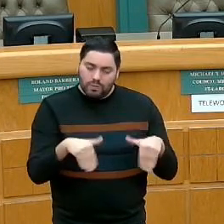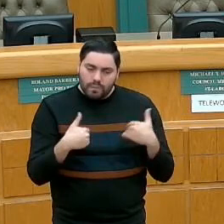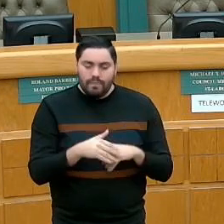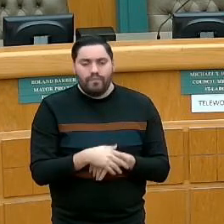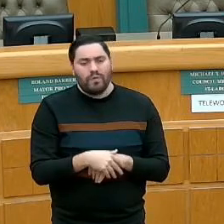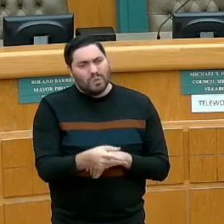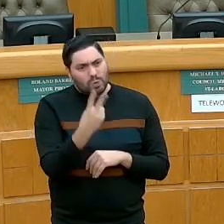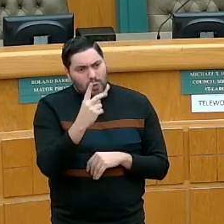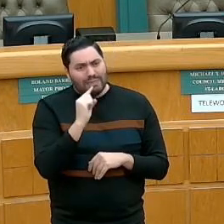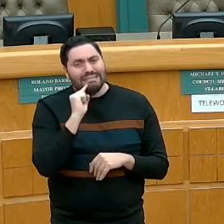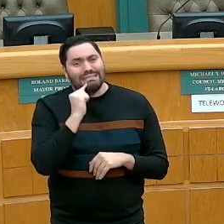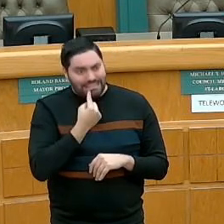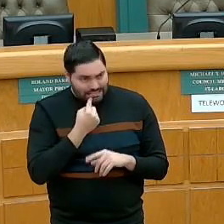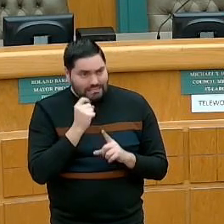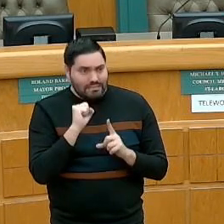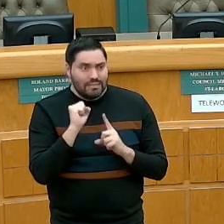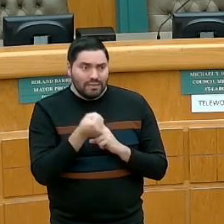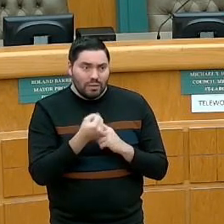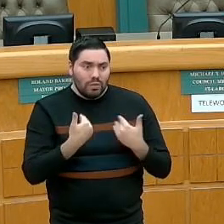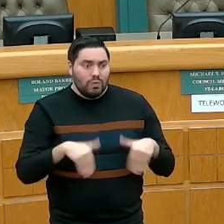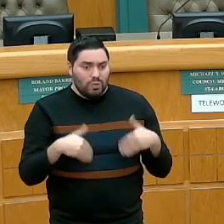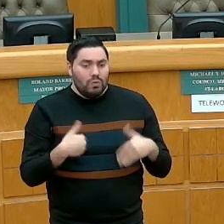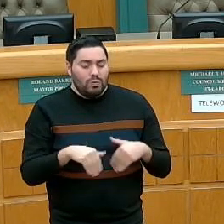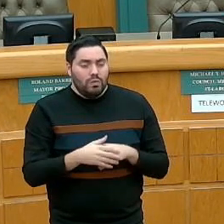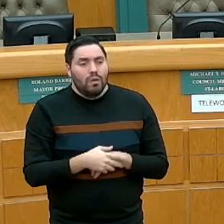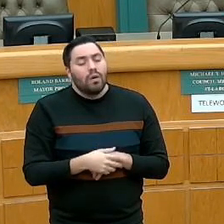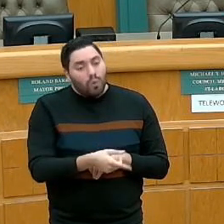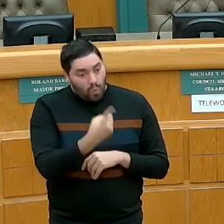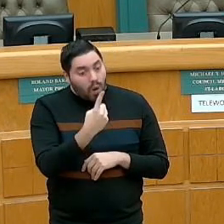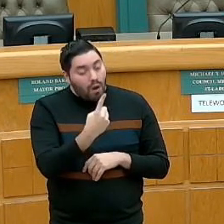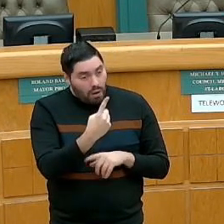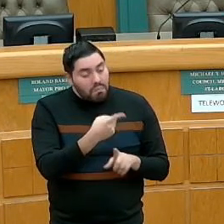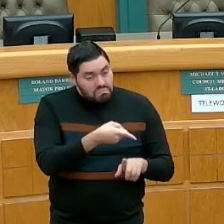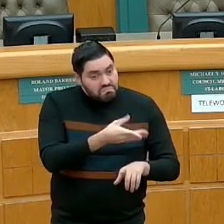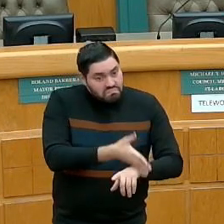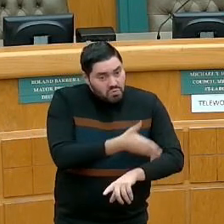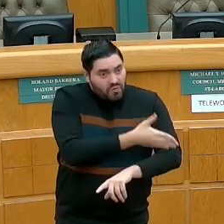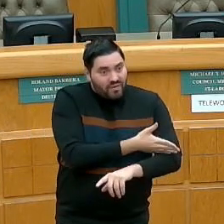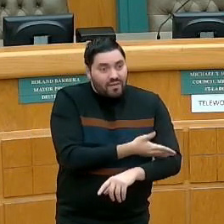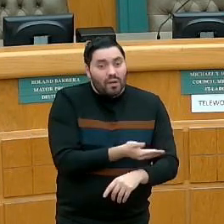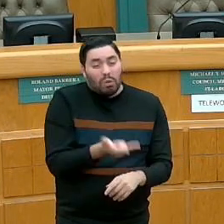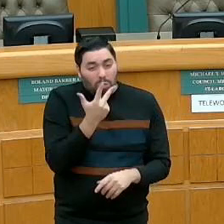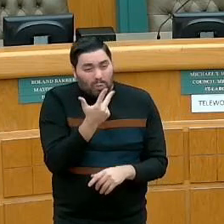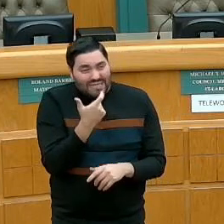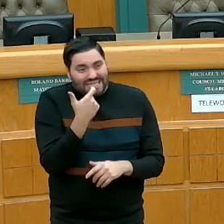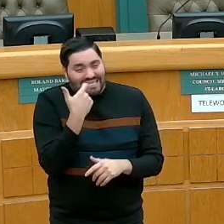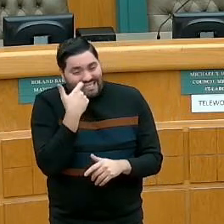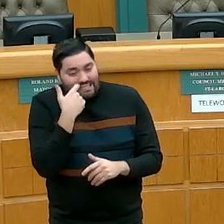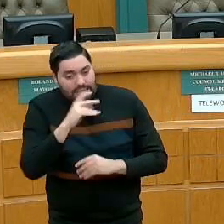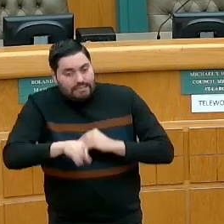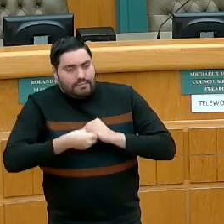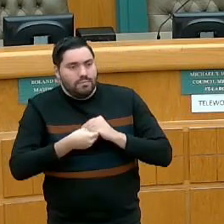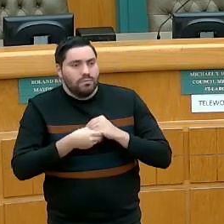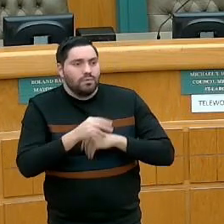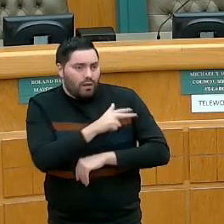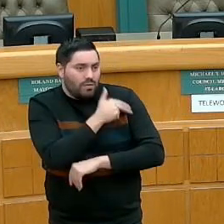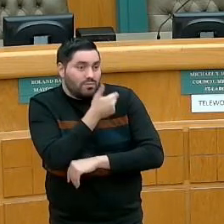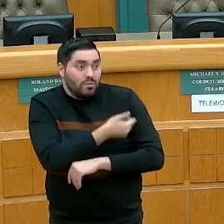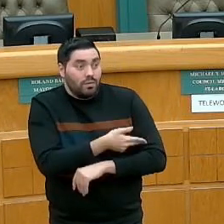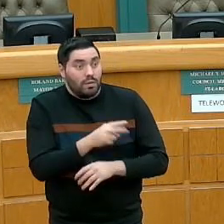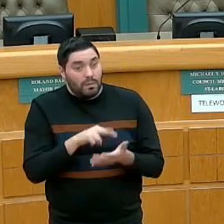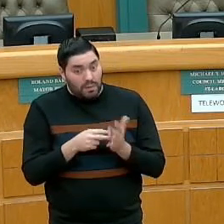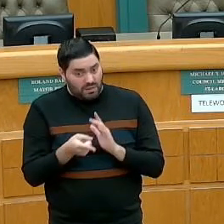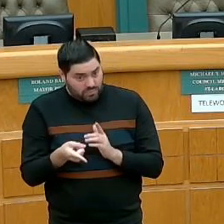remain in critical condition. 1 is improving, and 3 were recently added, and we're not 100% sure of